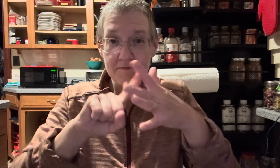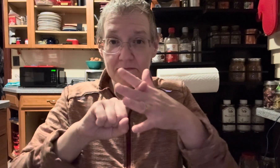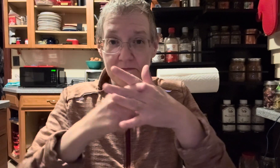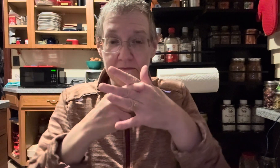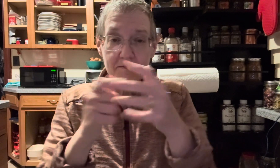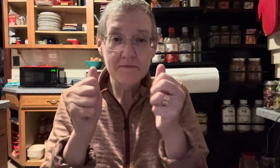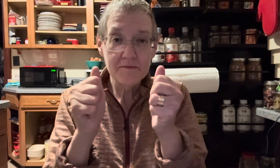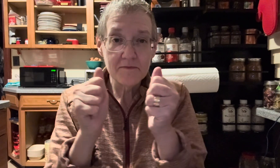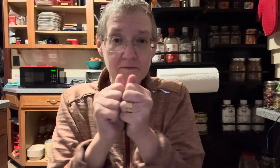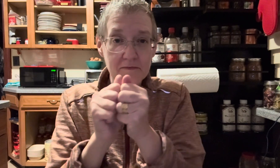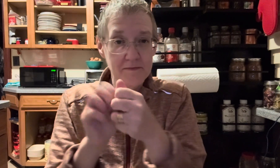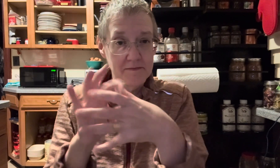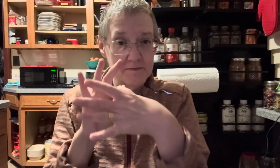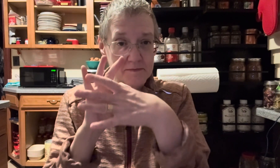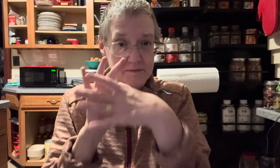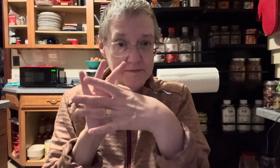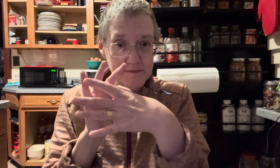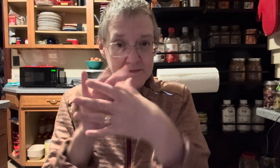We're going to start with meat,